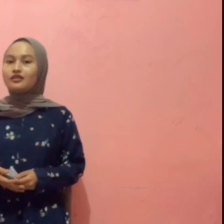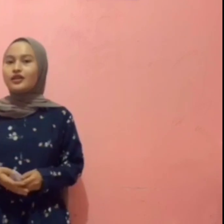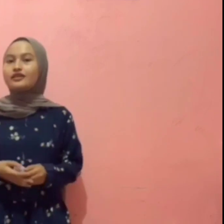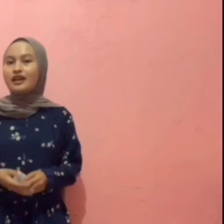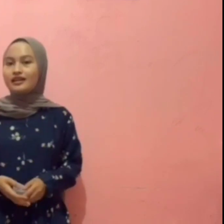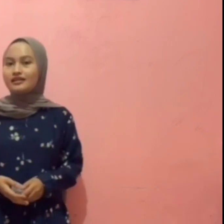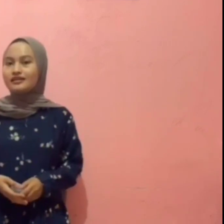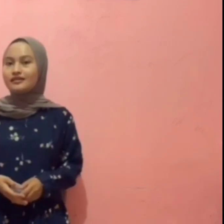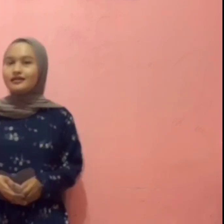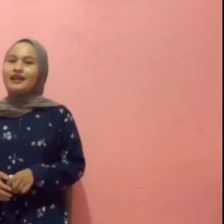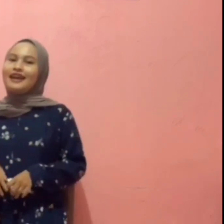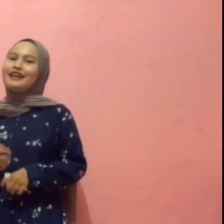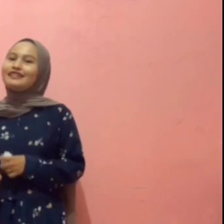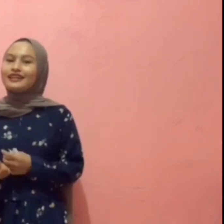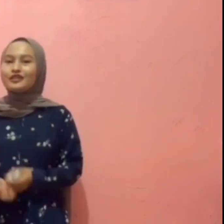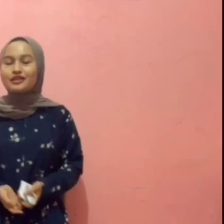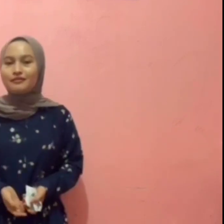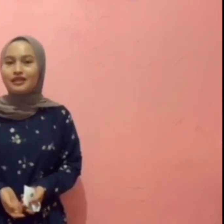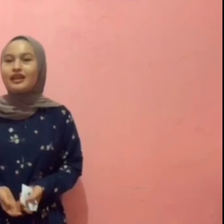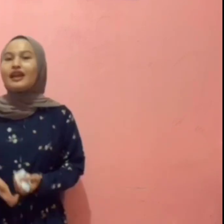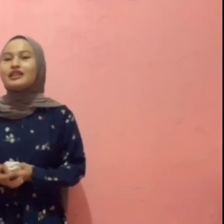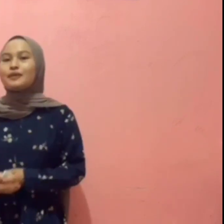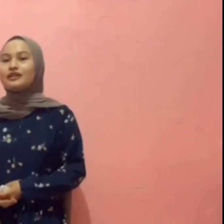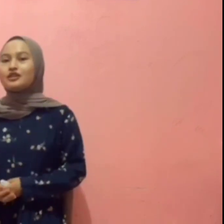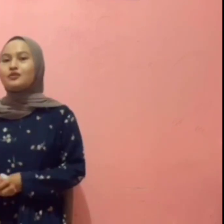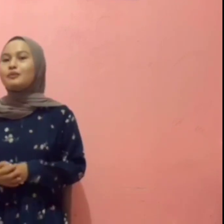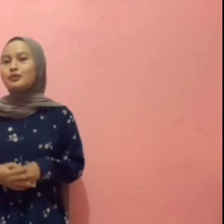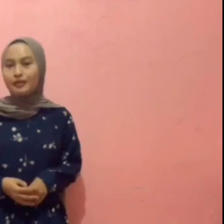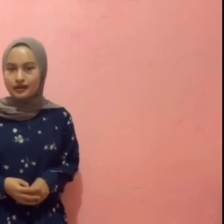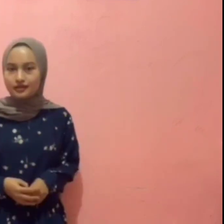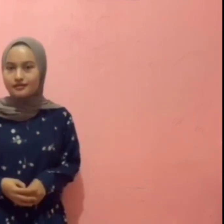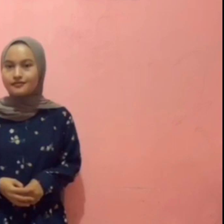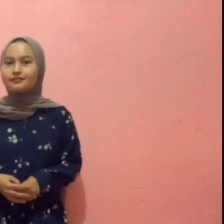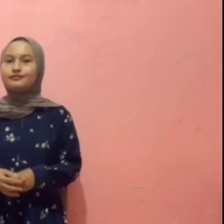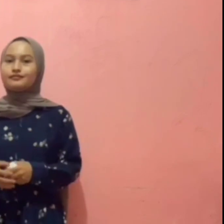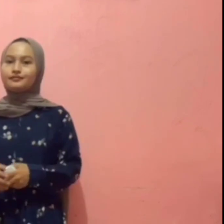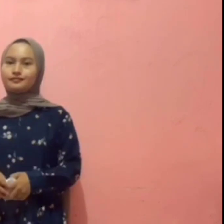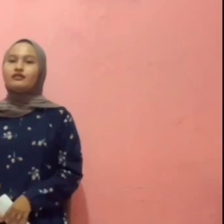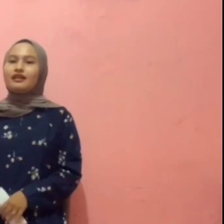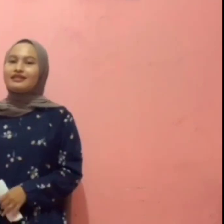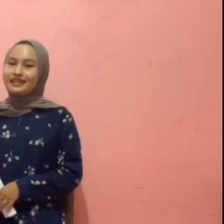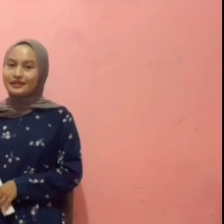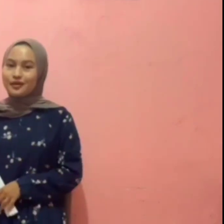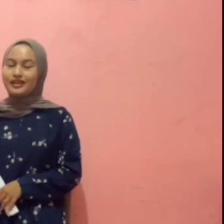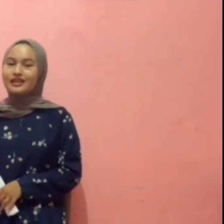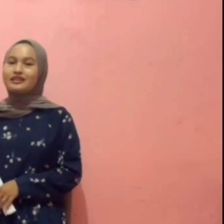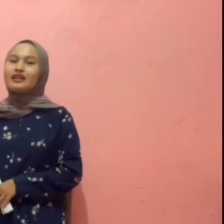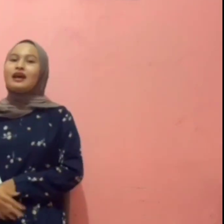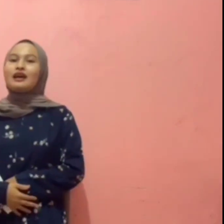around us. And I'll tell you something, it is better to be prepared. The second point is,